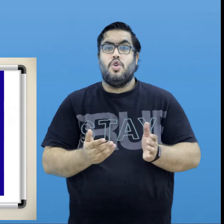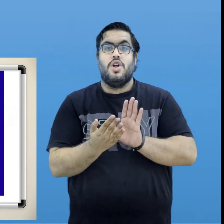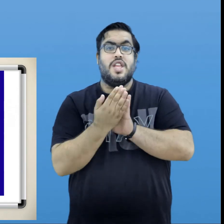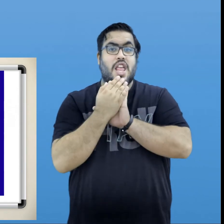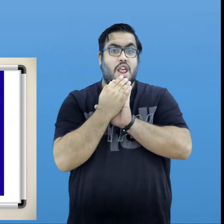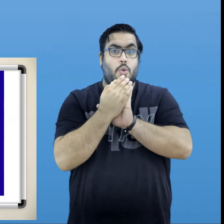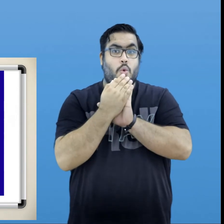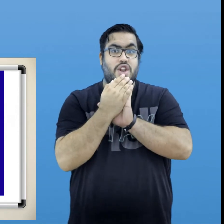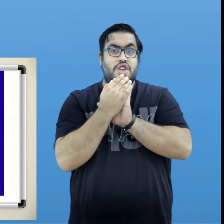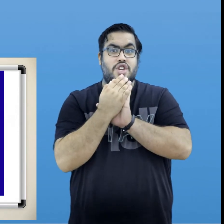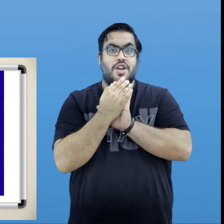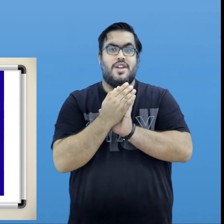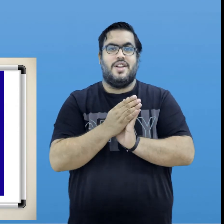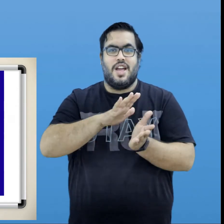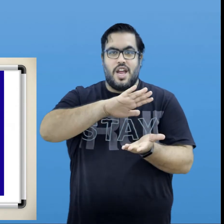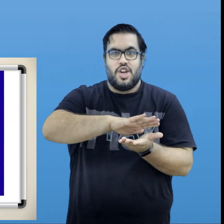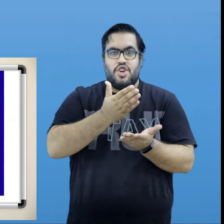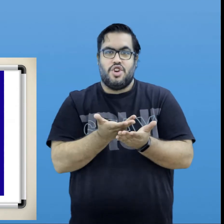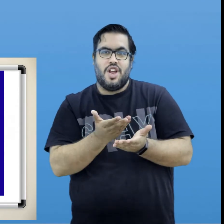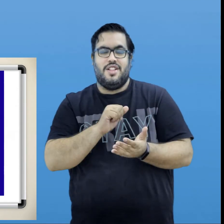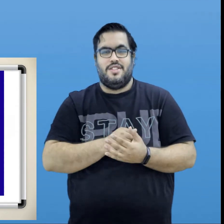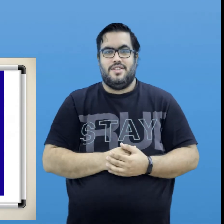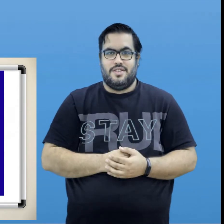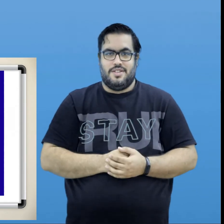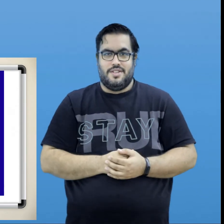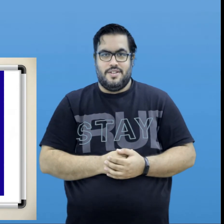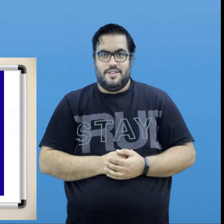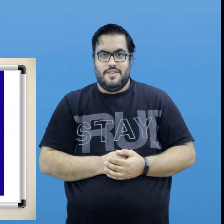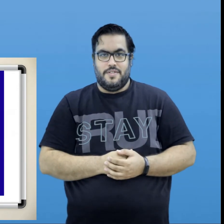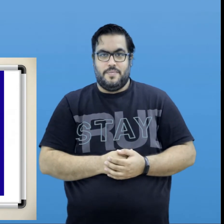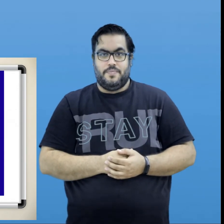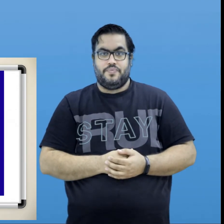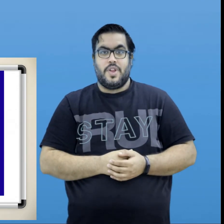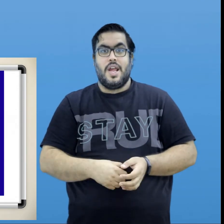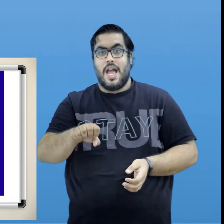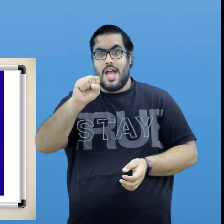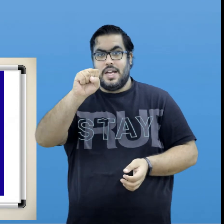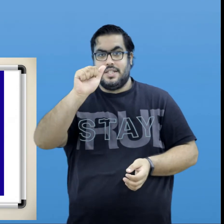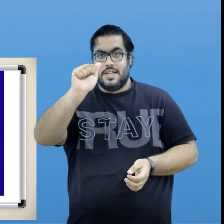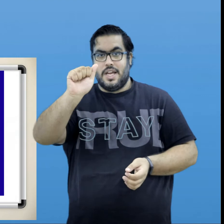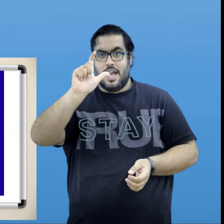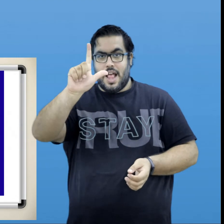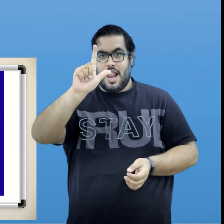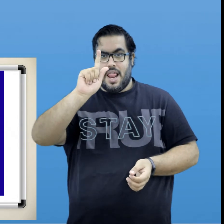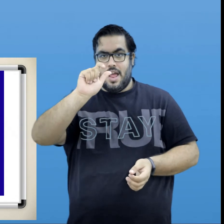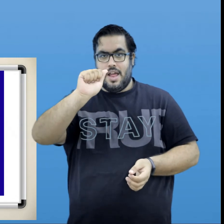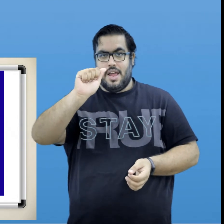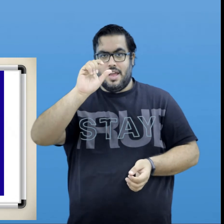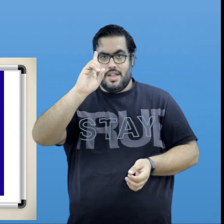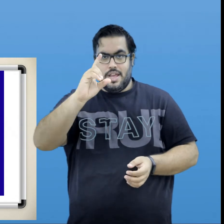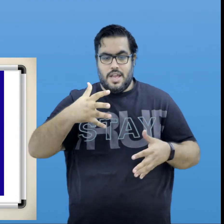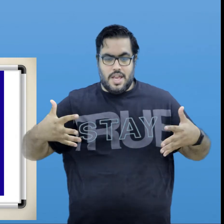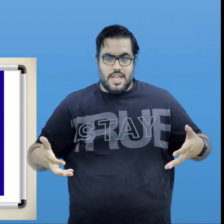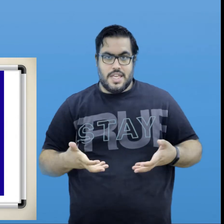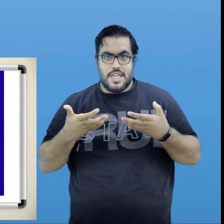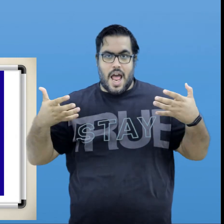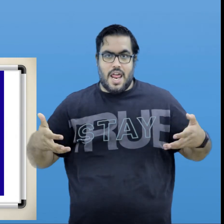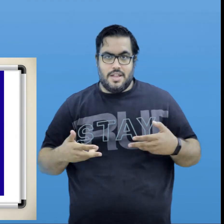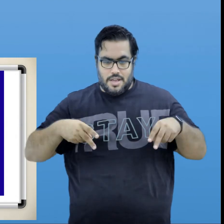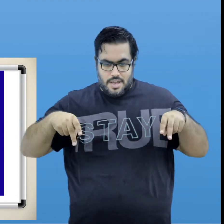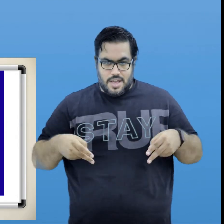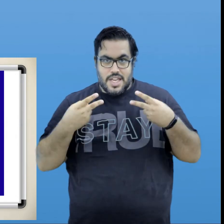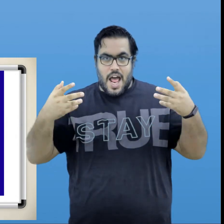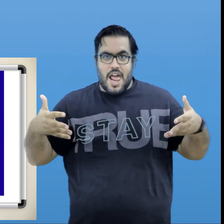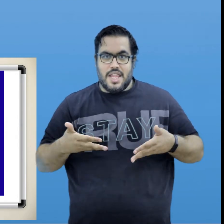also have salad bar. It's a new vocabulary item. So salad bar is a noun, and it means a place in a restaurant with different